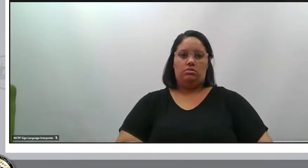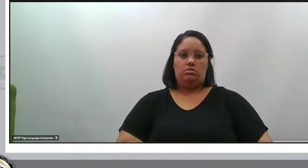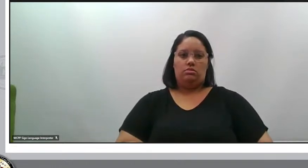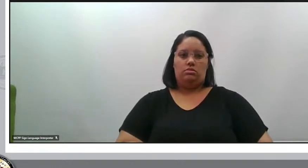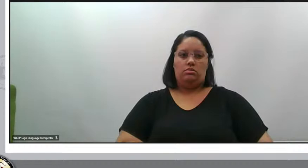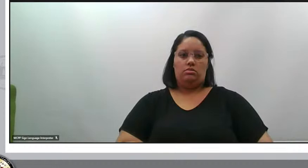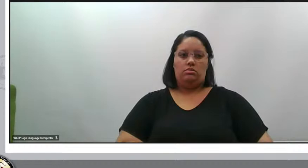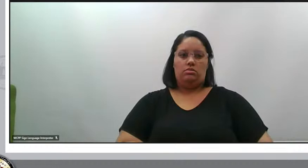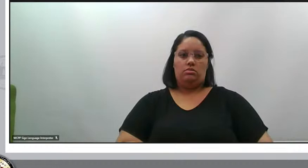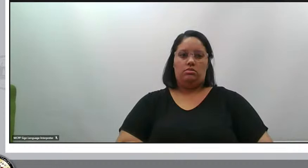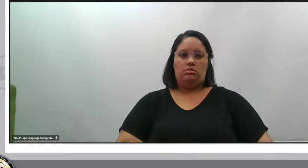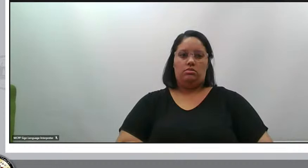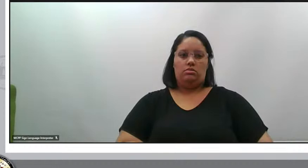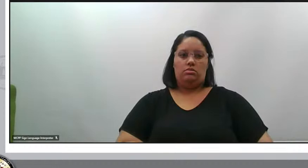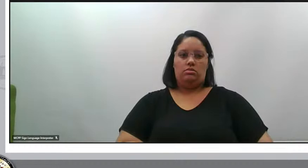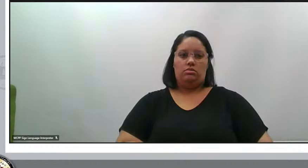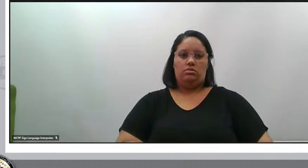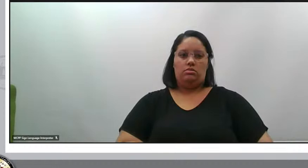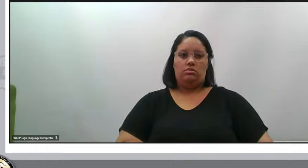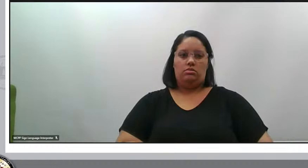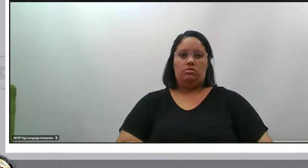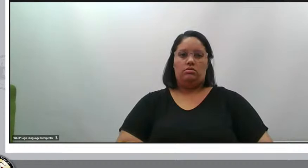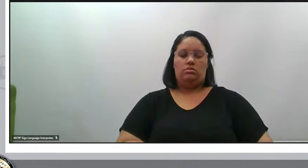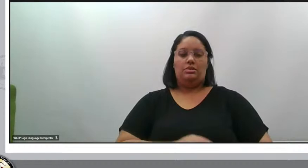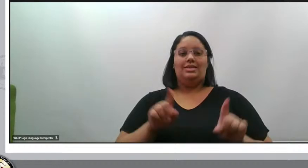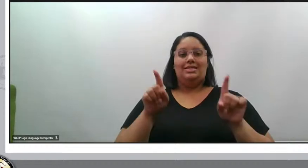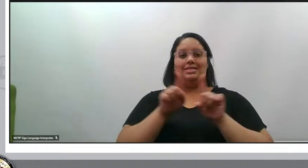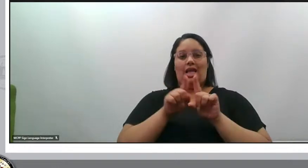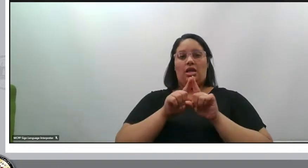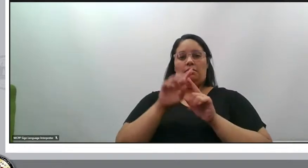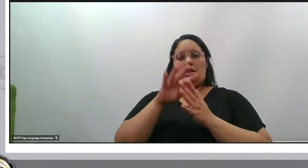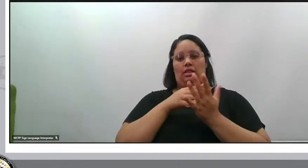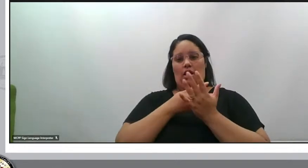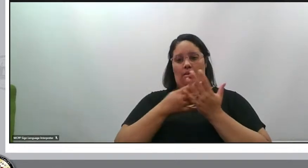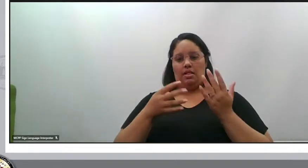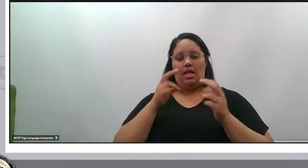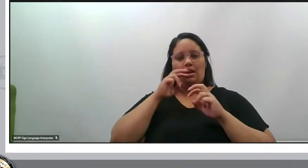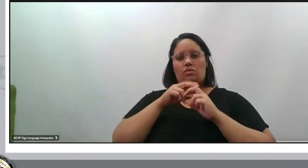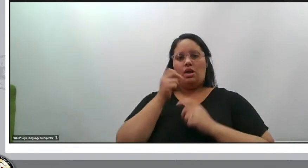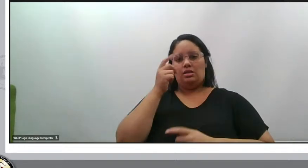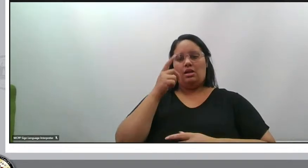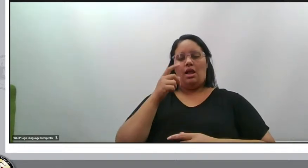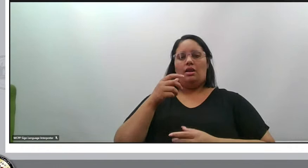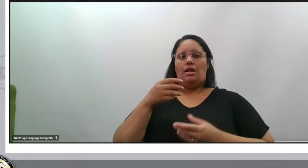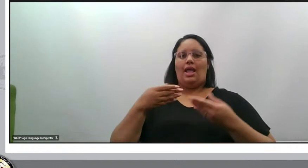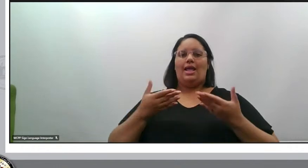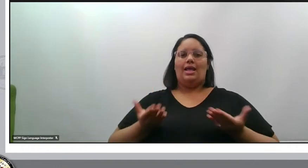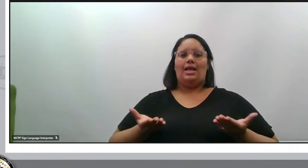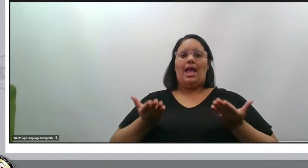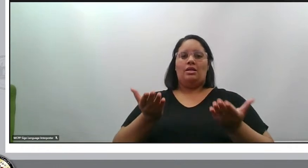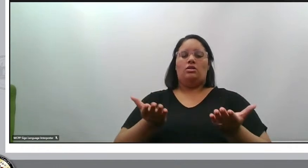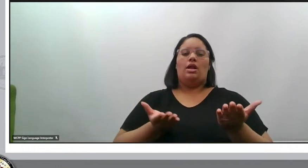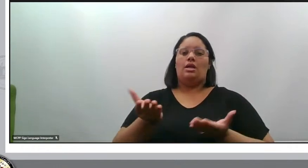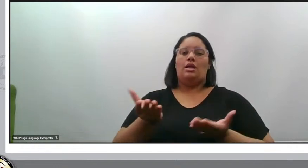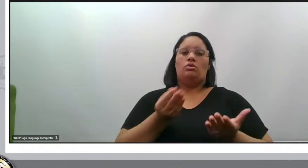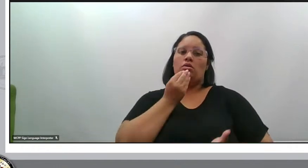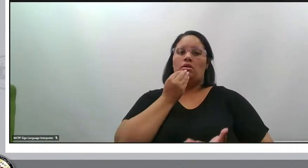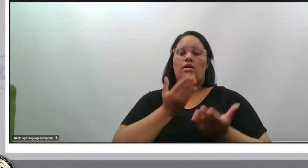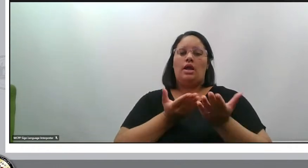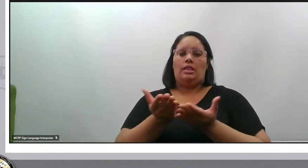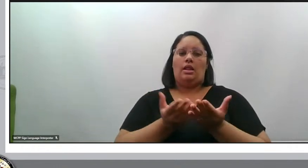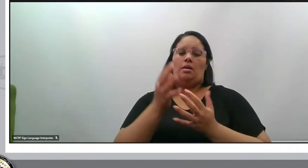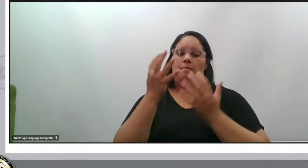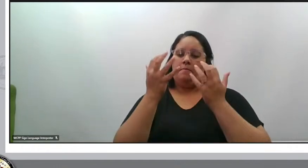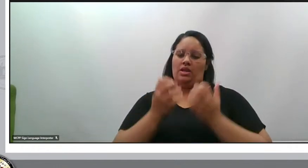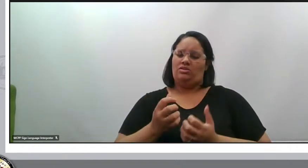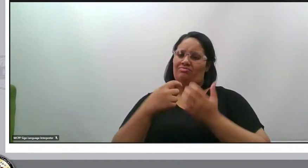I'd also like to understand on the same table why the catering budget has increased so significantly, because we've established